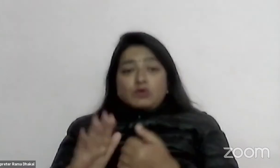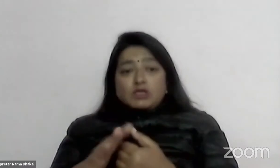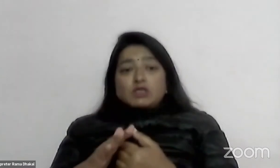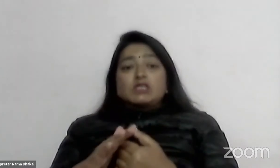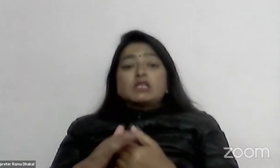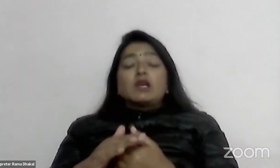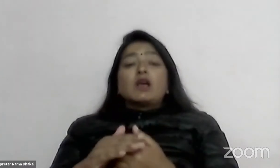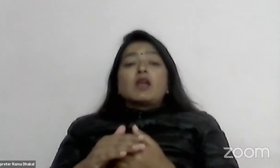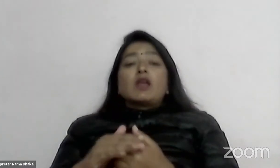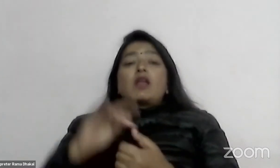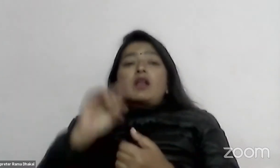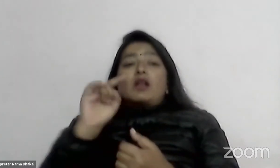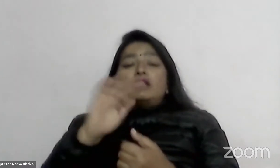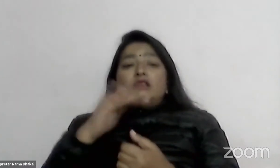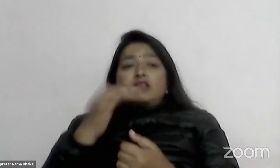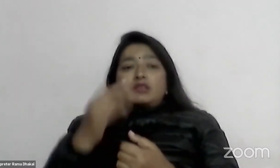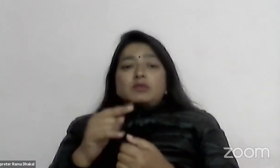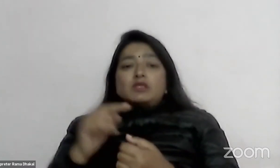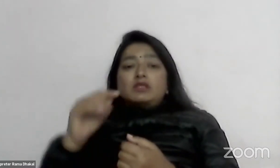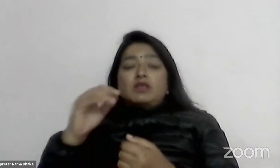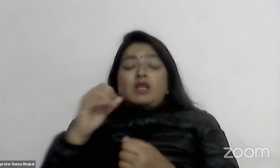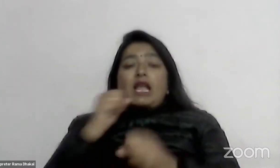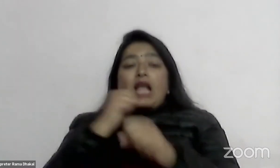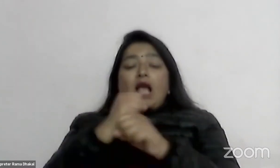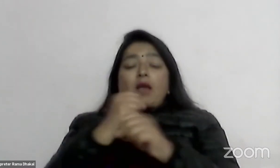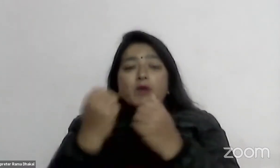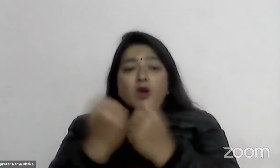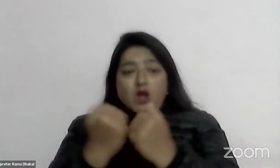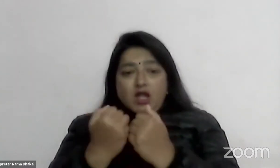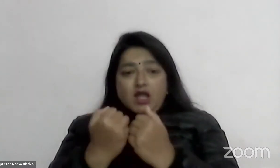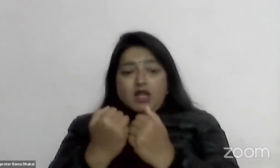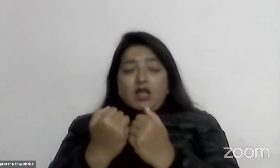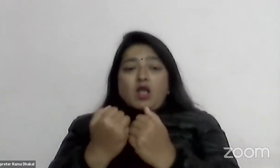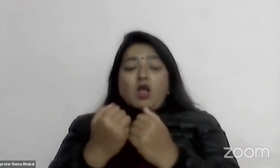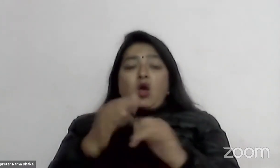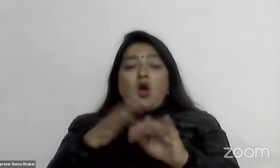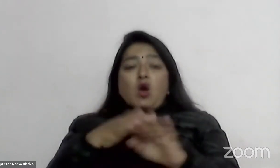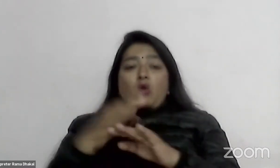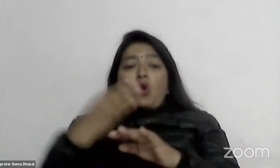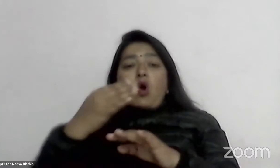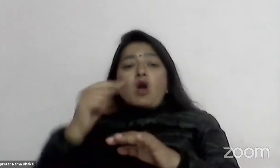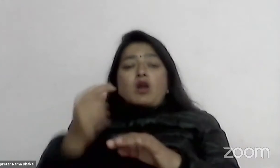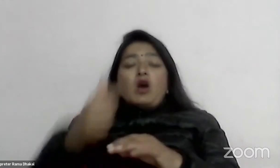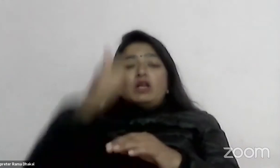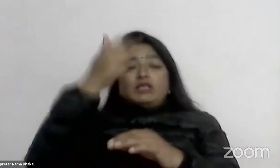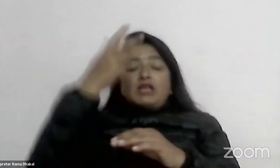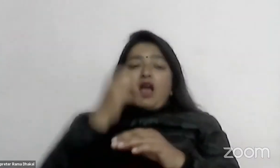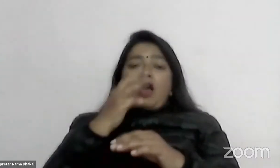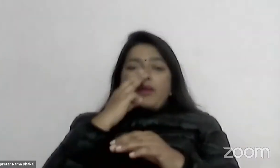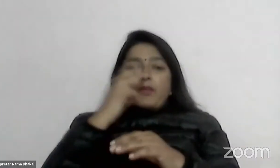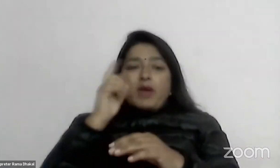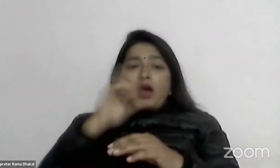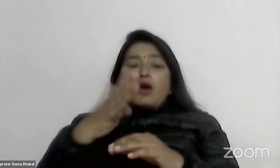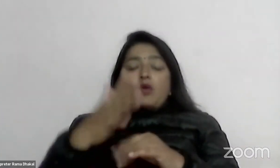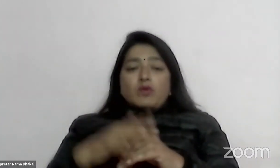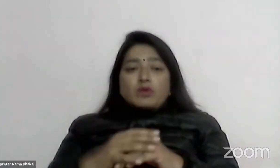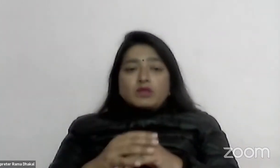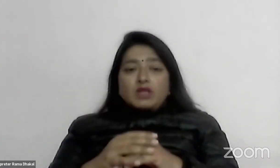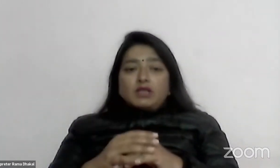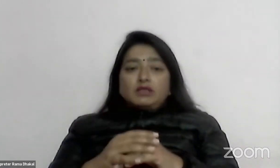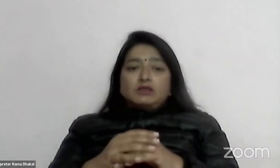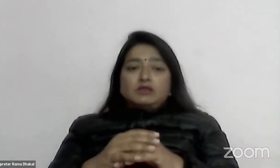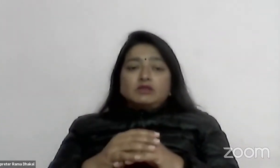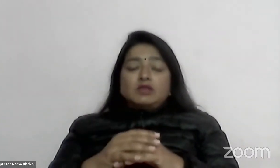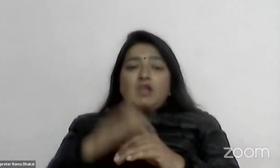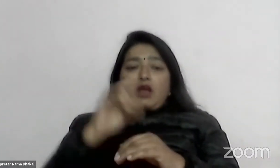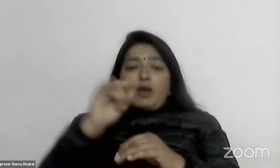consideration of the labor trafficking issues in particular. And it promoted more criminalization